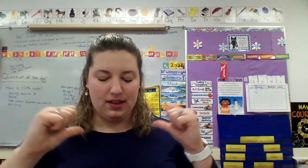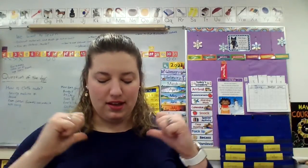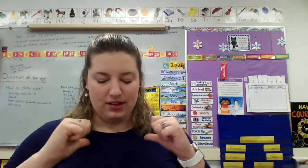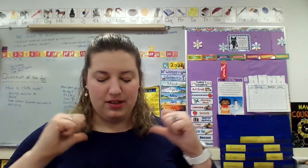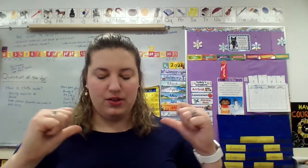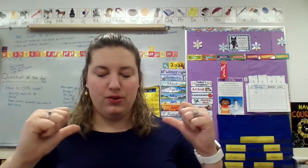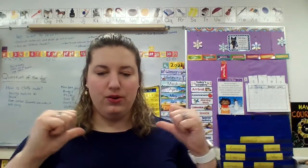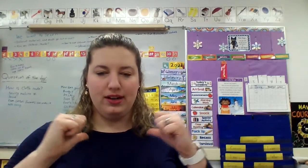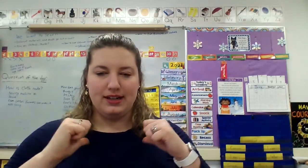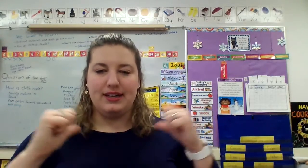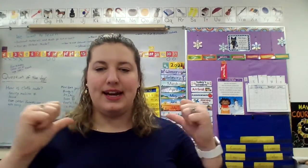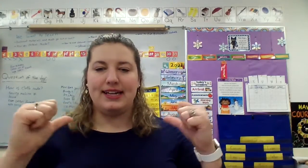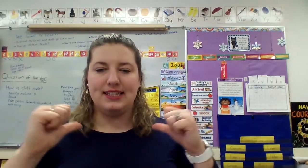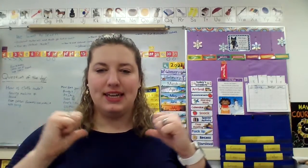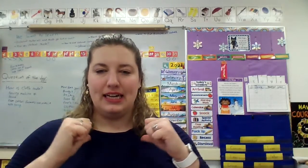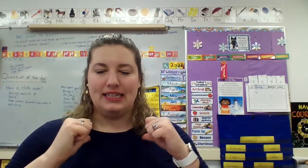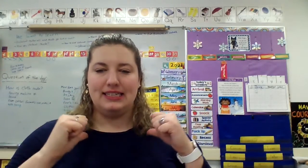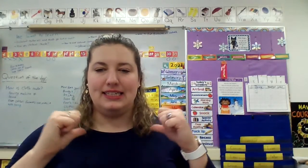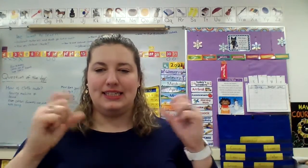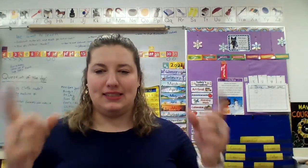New, nice, nn.